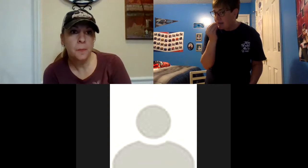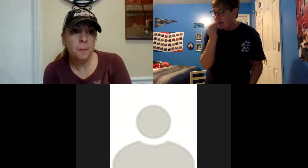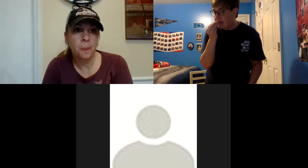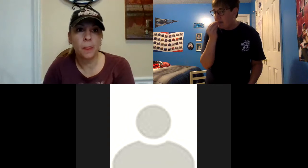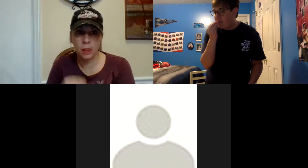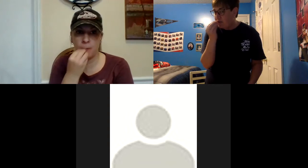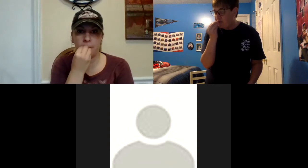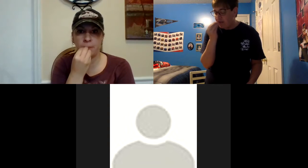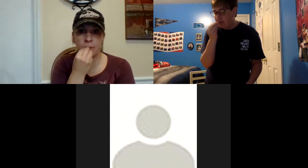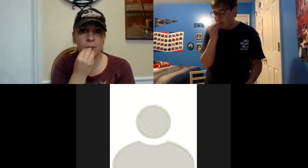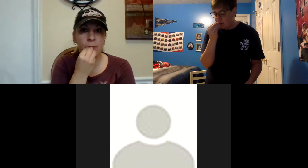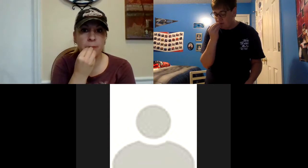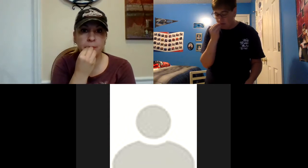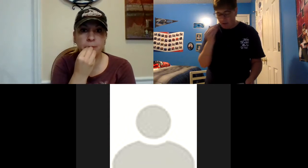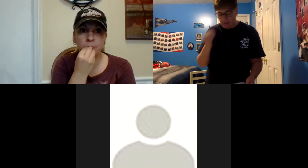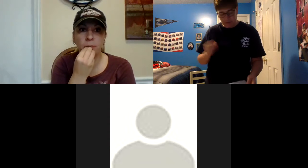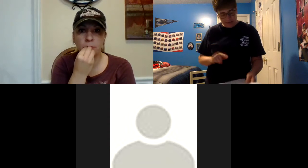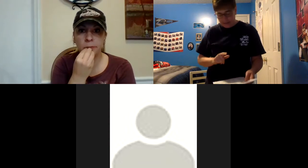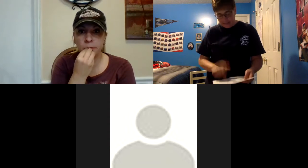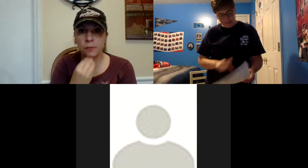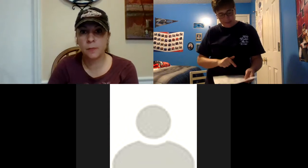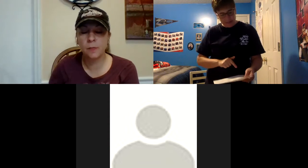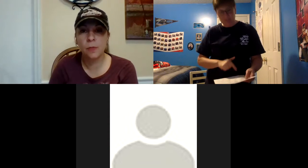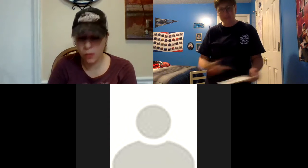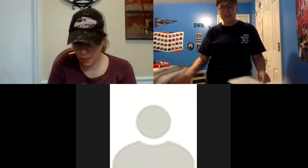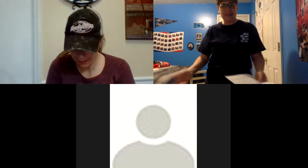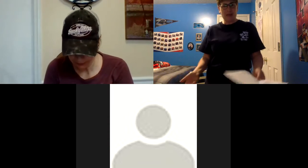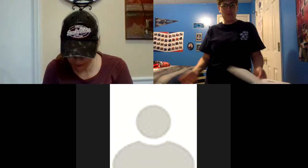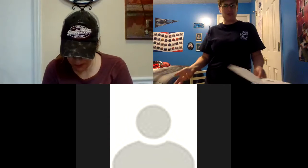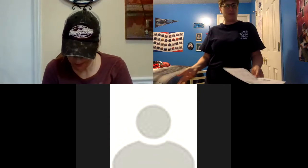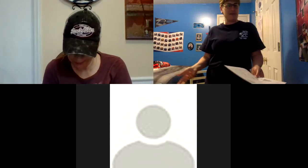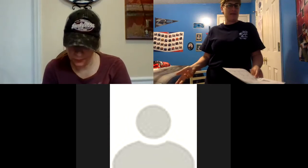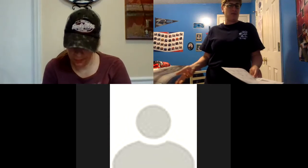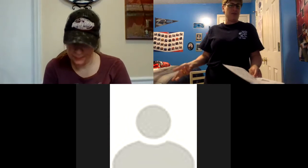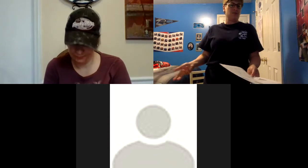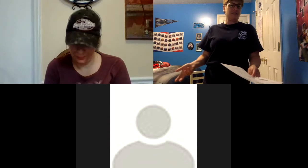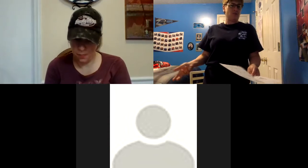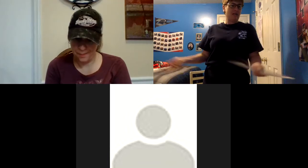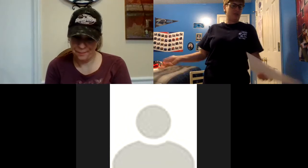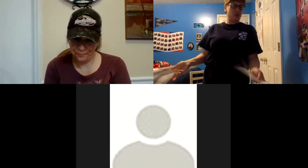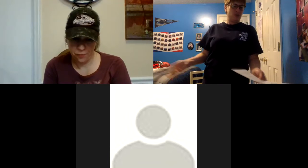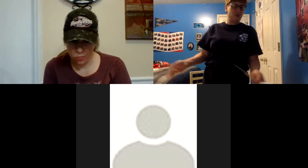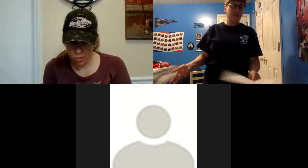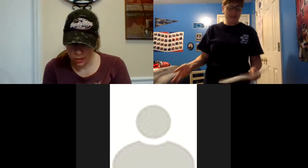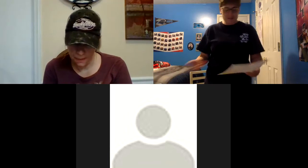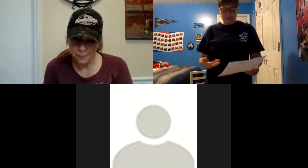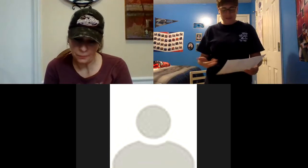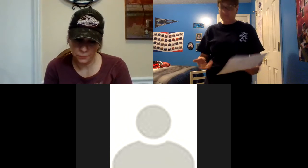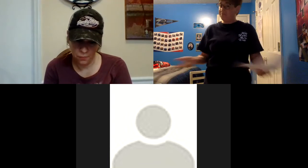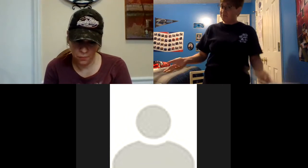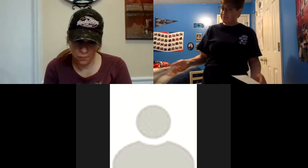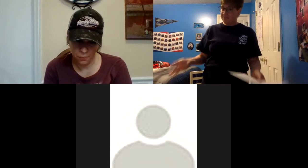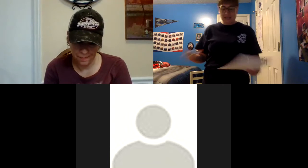eat. Eat, food, fine, meal, all of them. And like I said, I feel like we've done like that. Should have been like one of the ones in week 2,